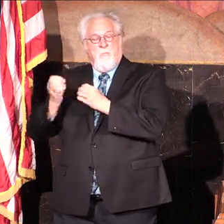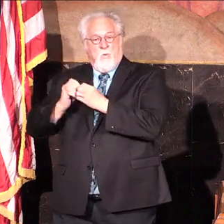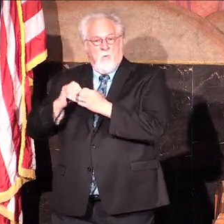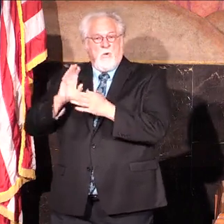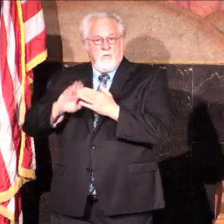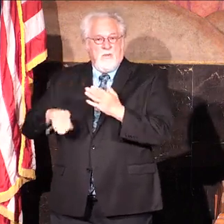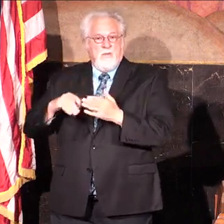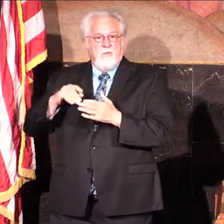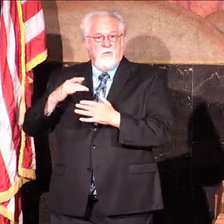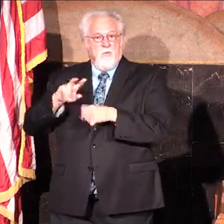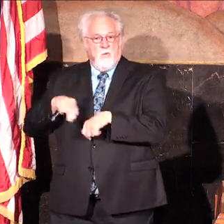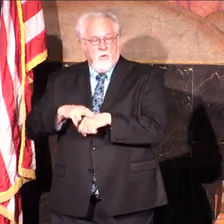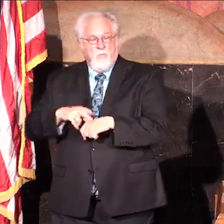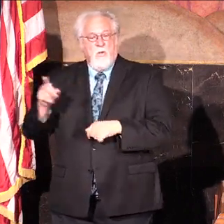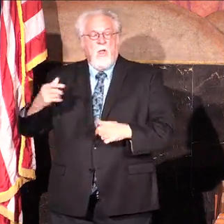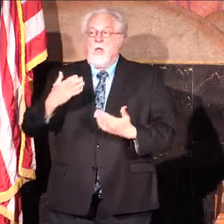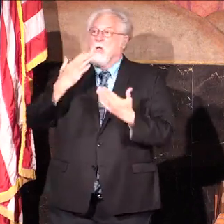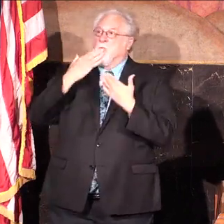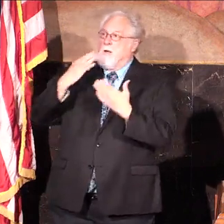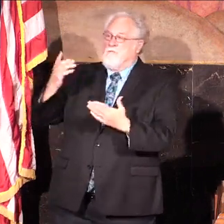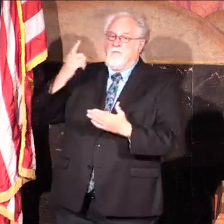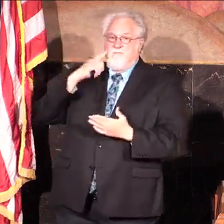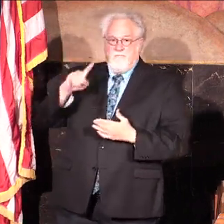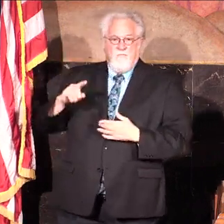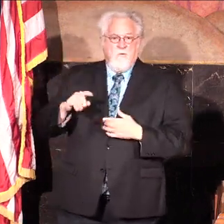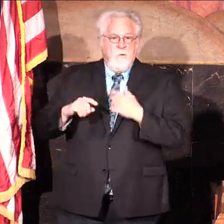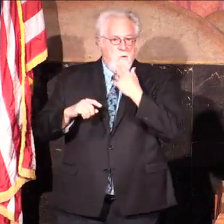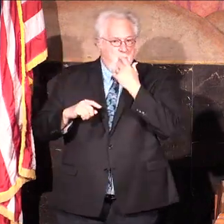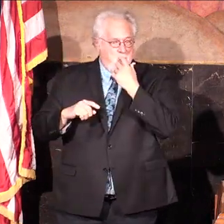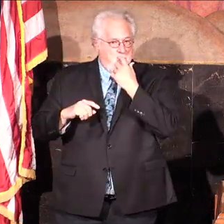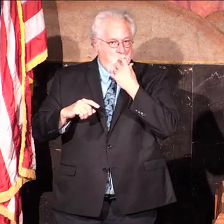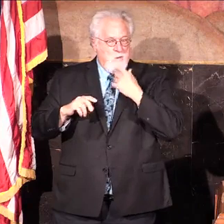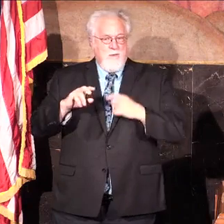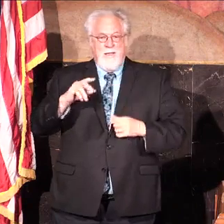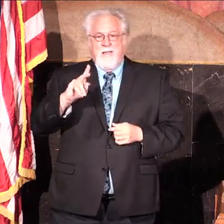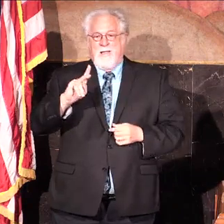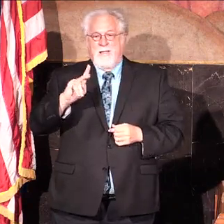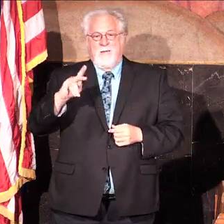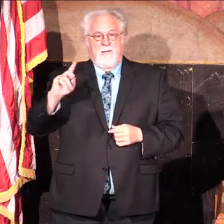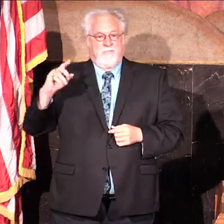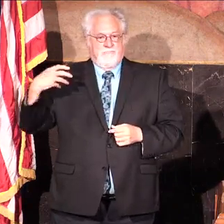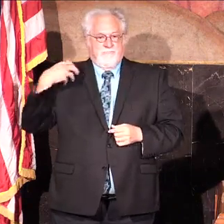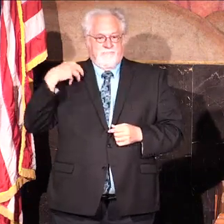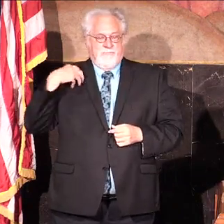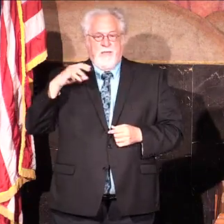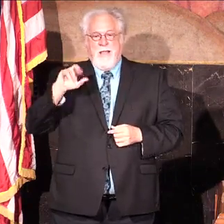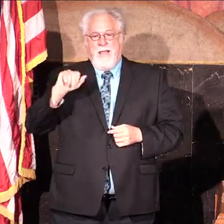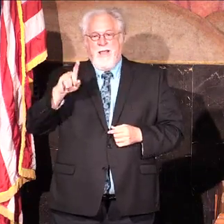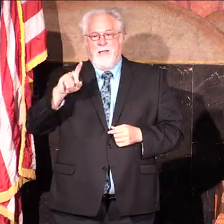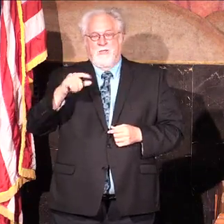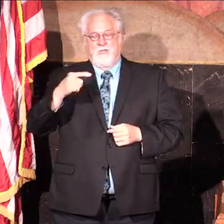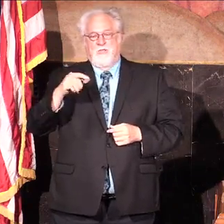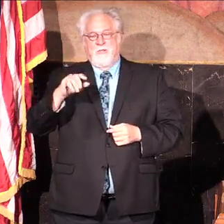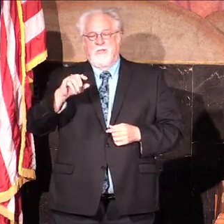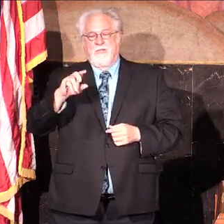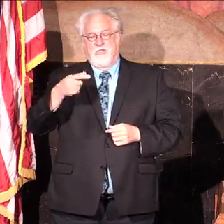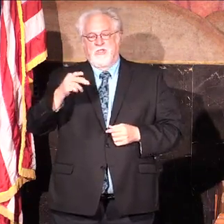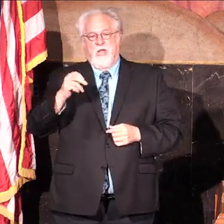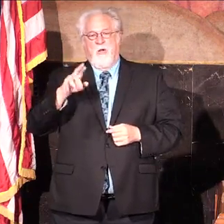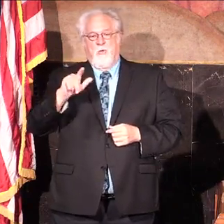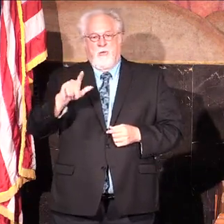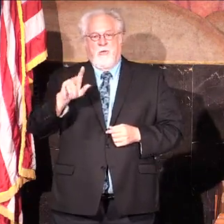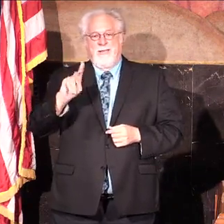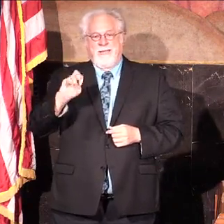case. We're grateful for Brigadier General Keith Waddell, who heads up the Louisiana Army National Guard, and all the soldiers and